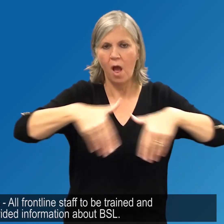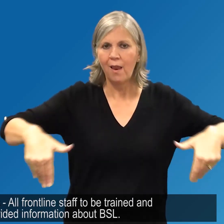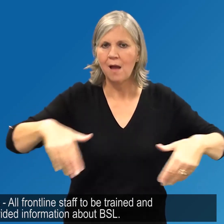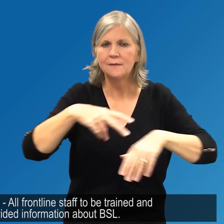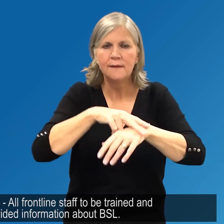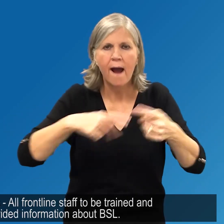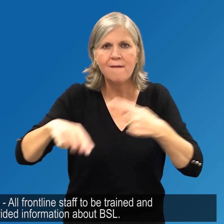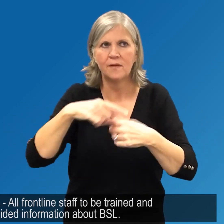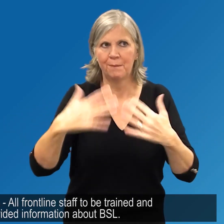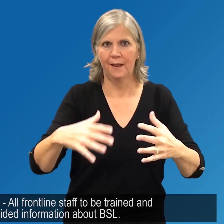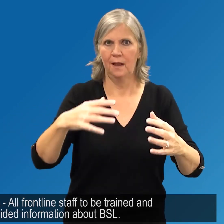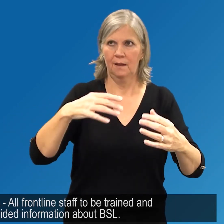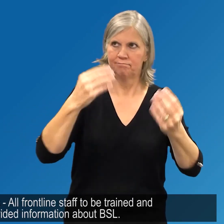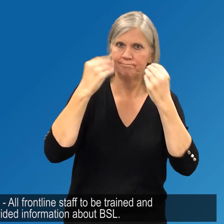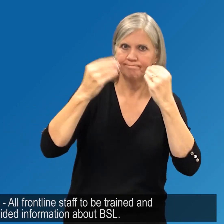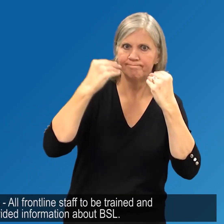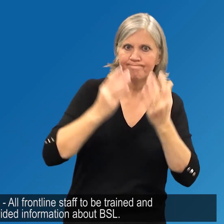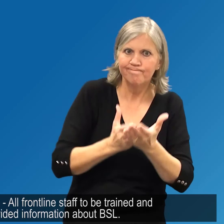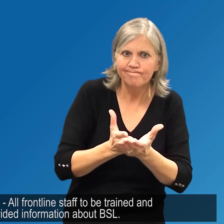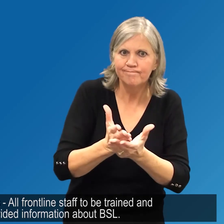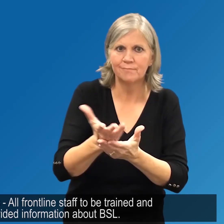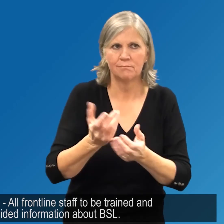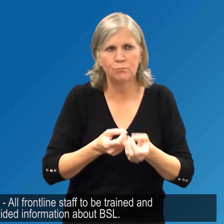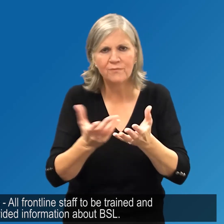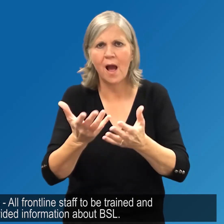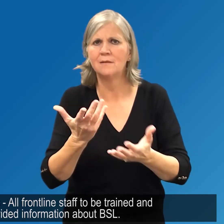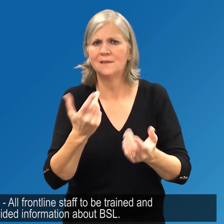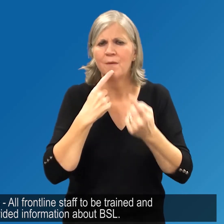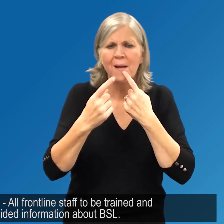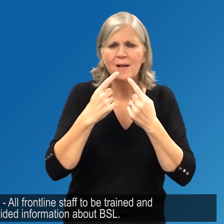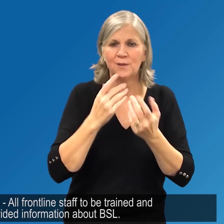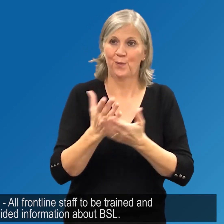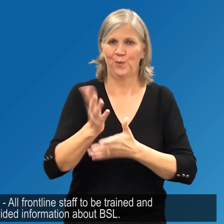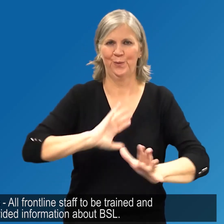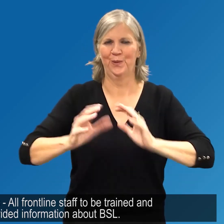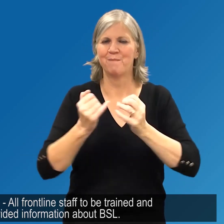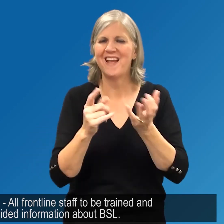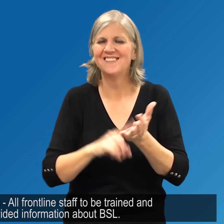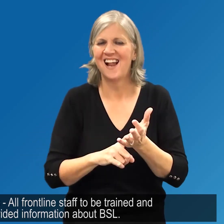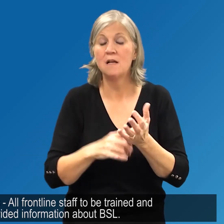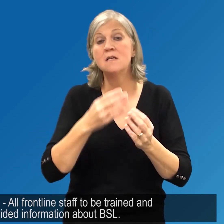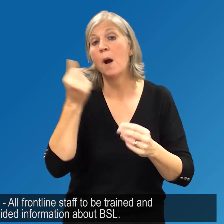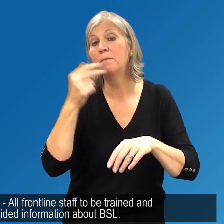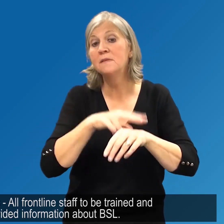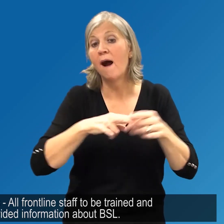Sub-actions. All frontline staff to be trained and provided information on BSL.